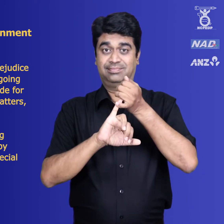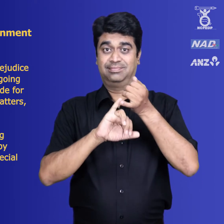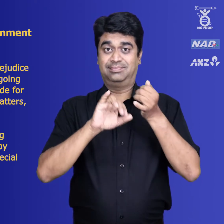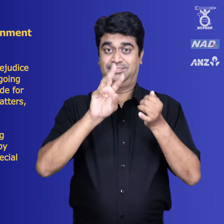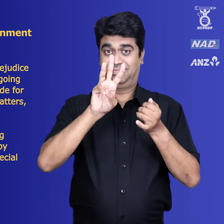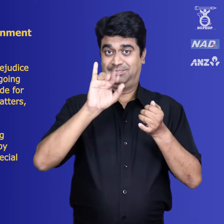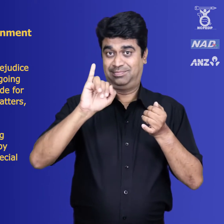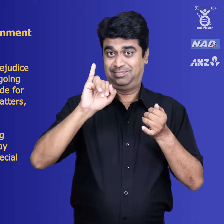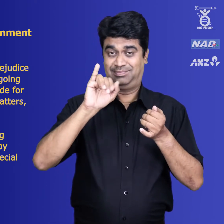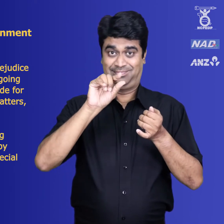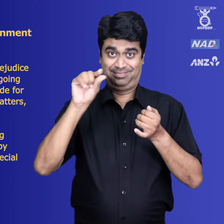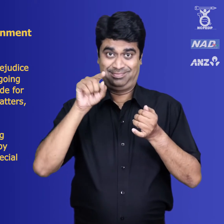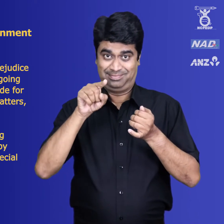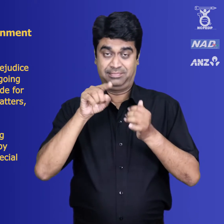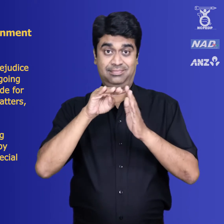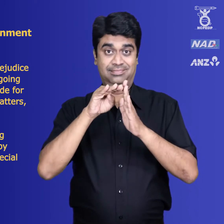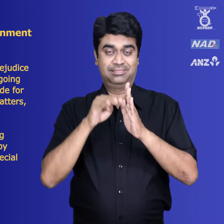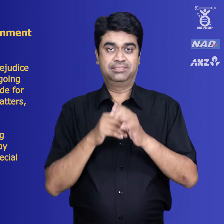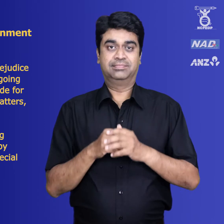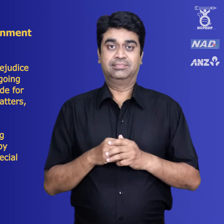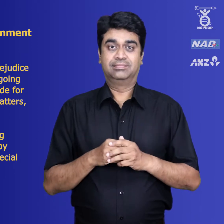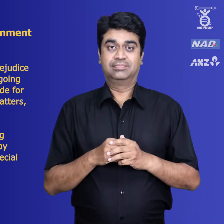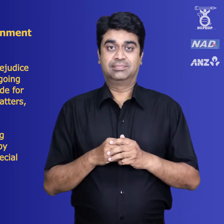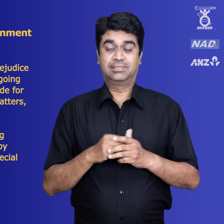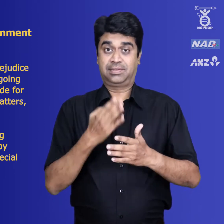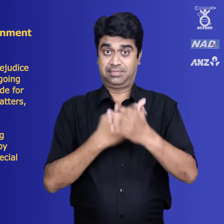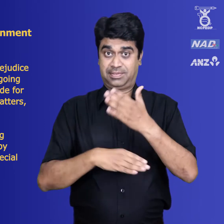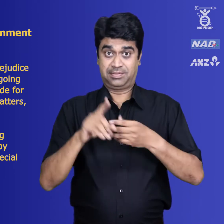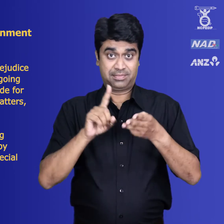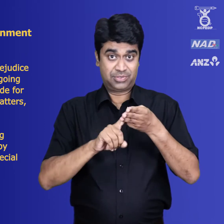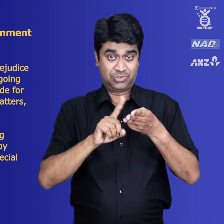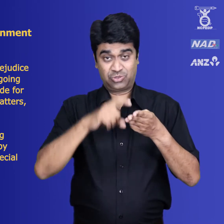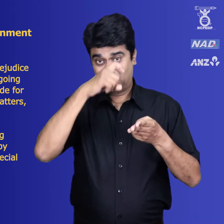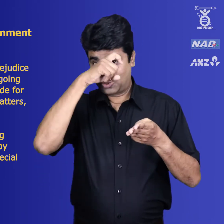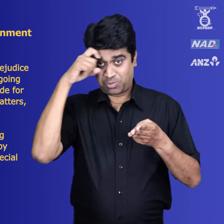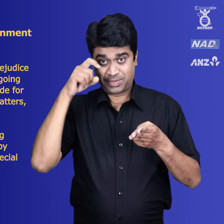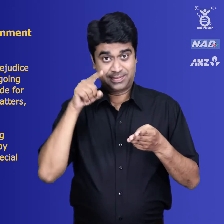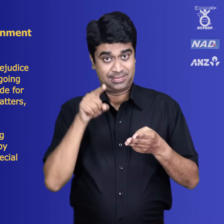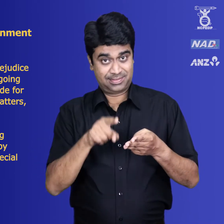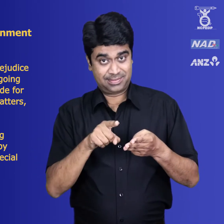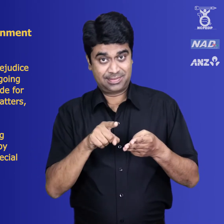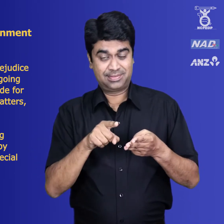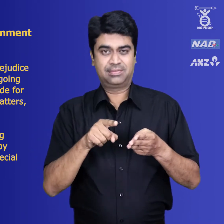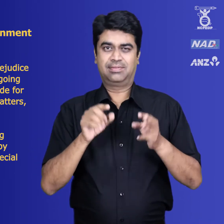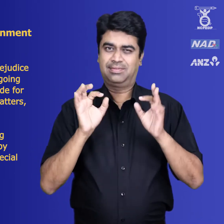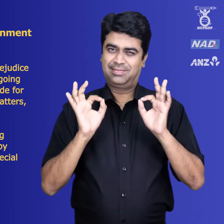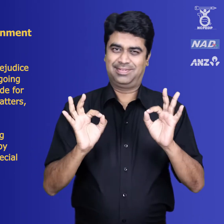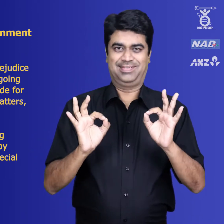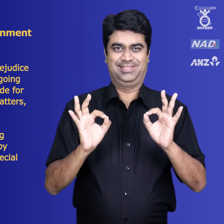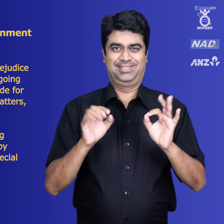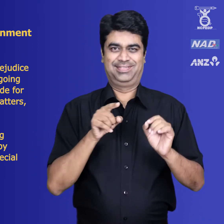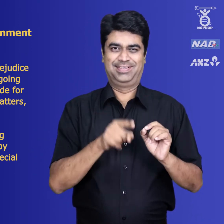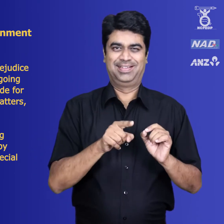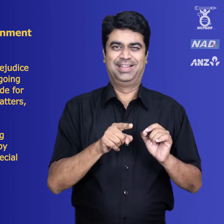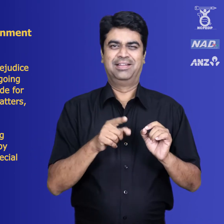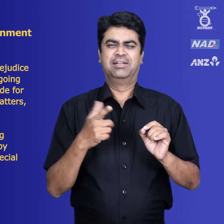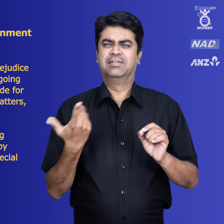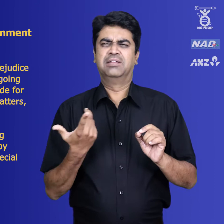The manner of furnishing information and return by establishment to the Special Employment